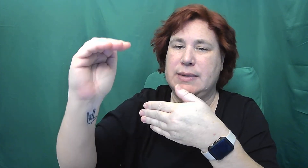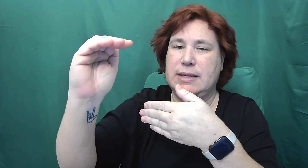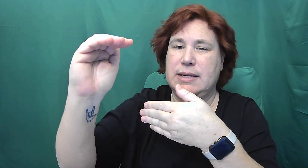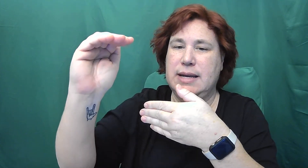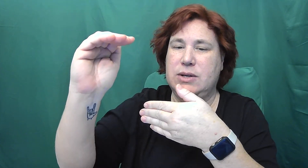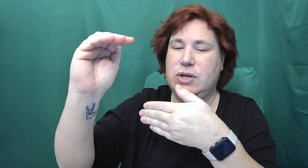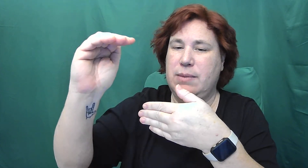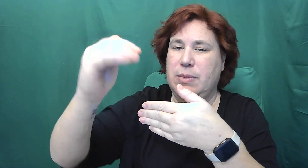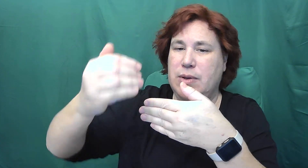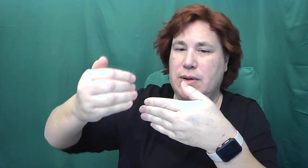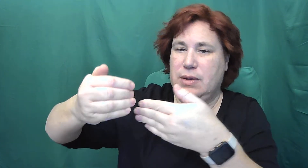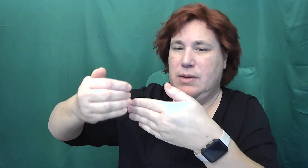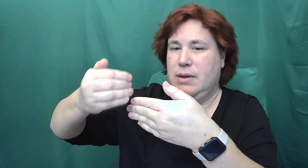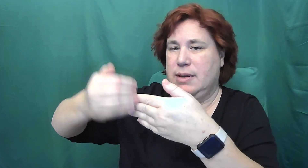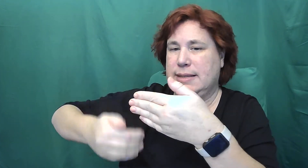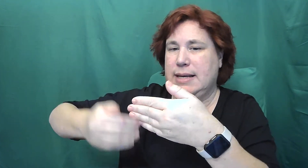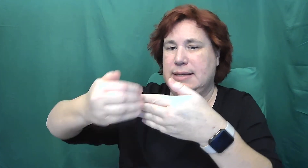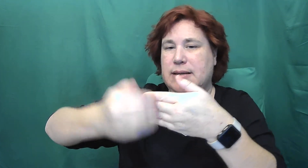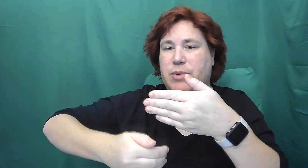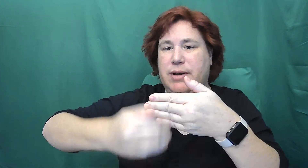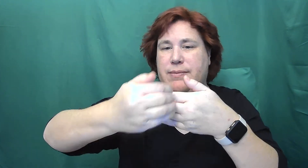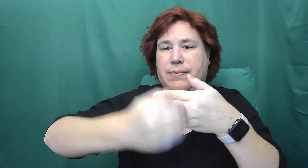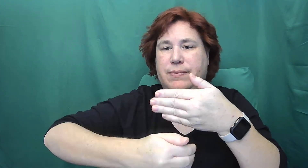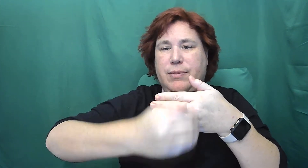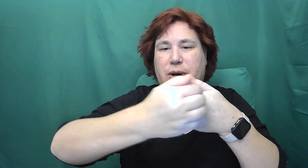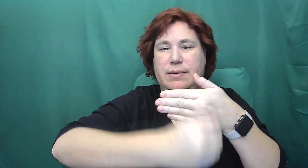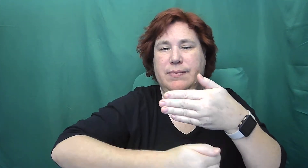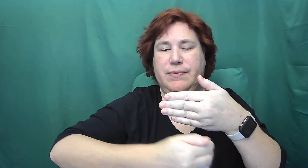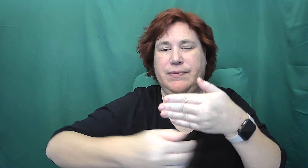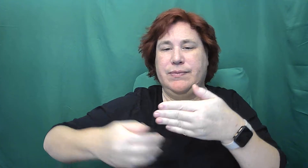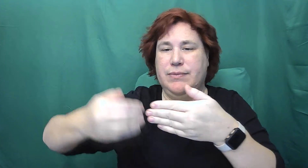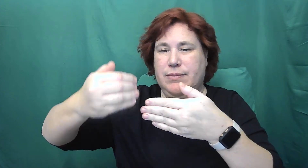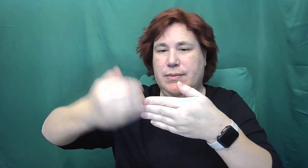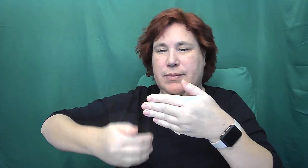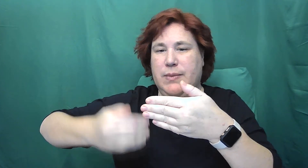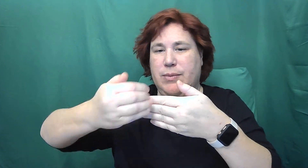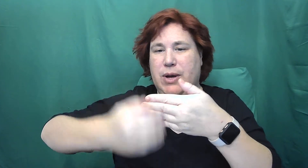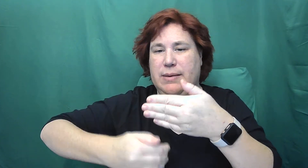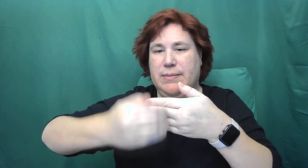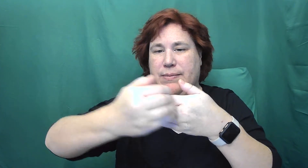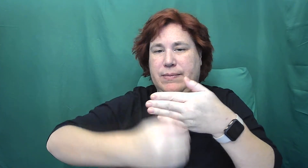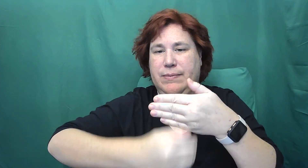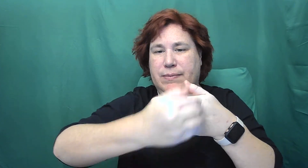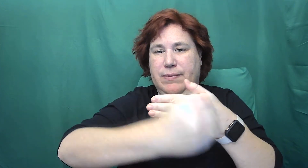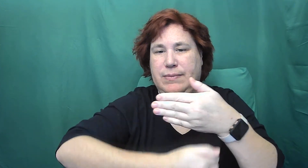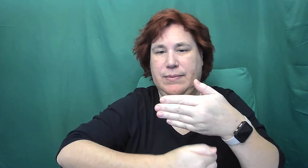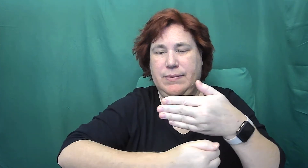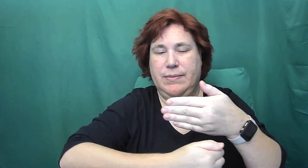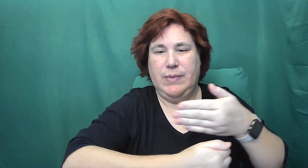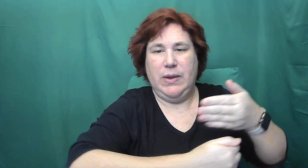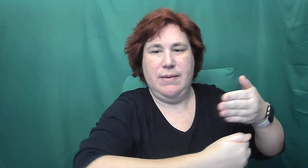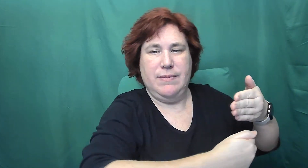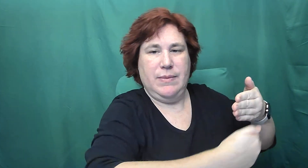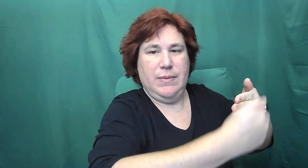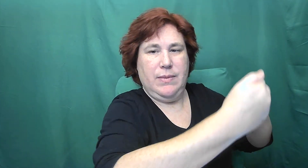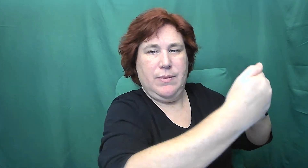this hand shape, slicing the bread. Bread. Bread. Okay?